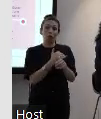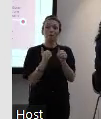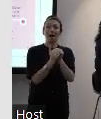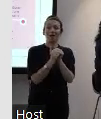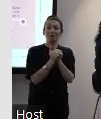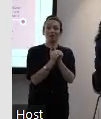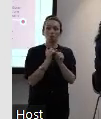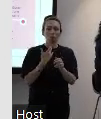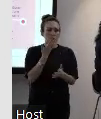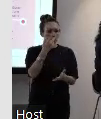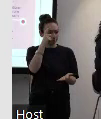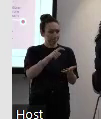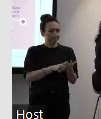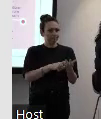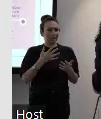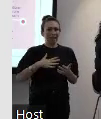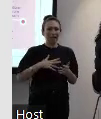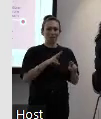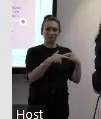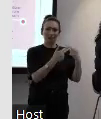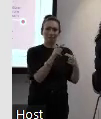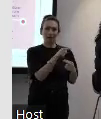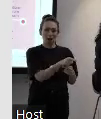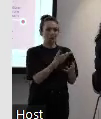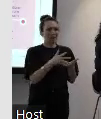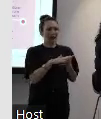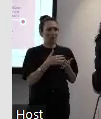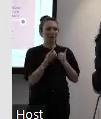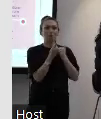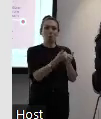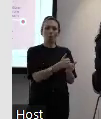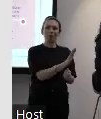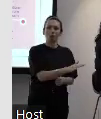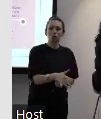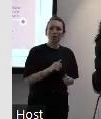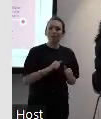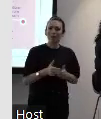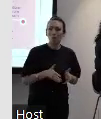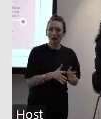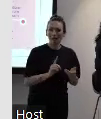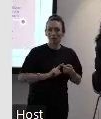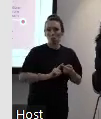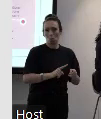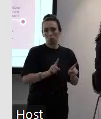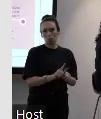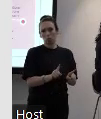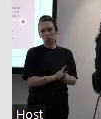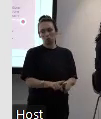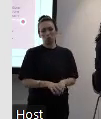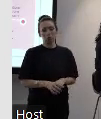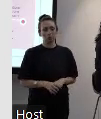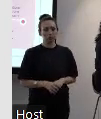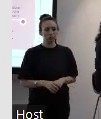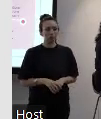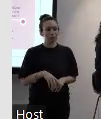to identify the needs of families and to understand how we can support children and families with neurodevelopmental conditions.